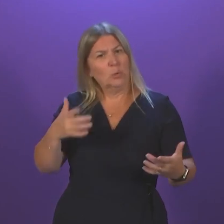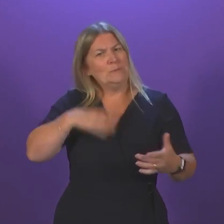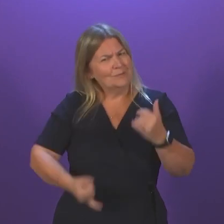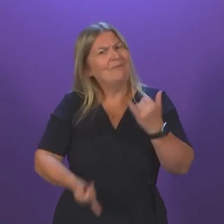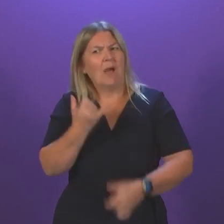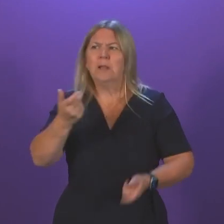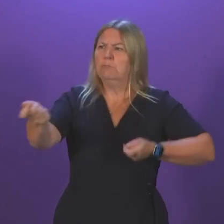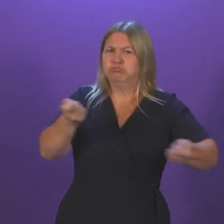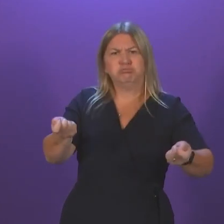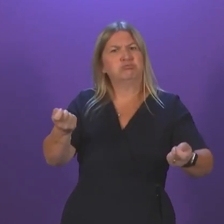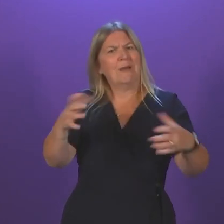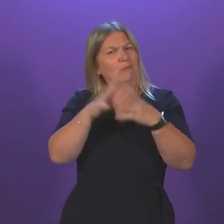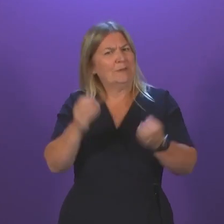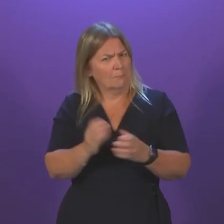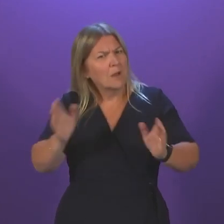First Minister.